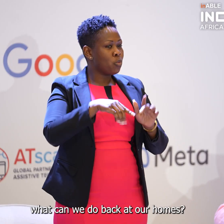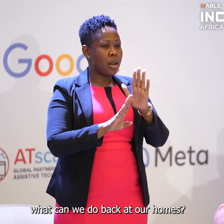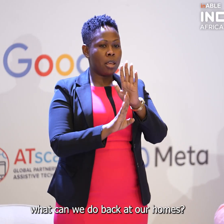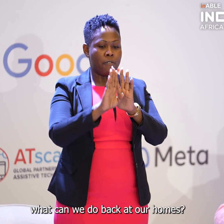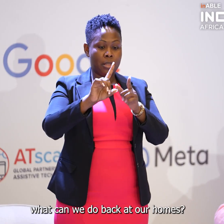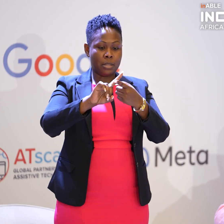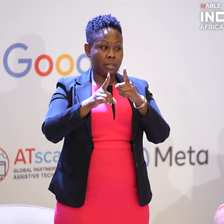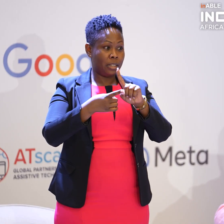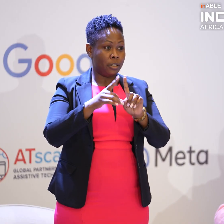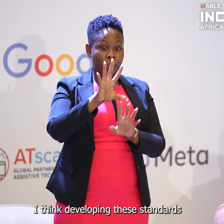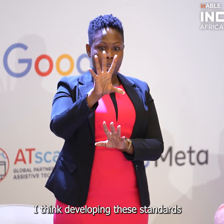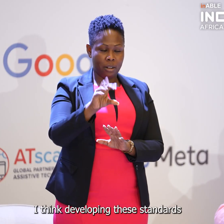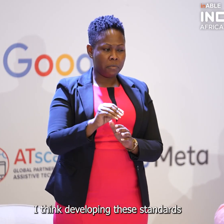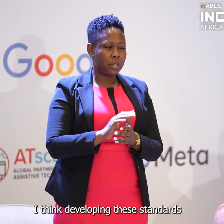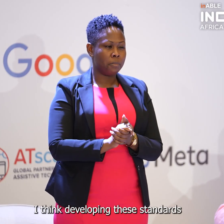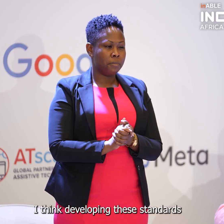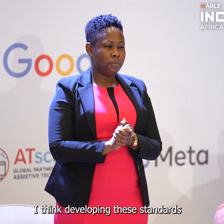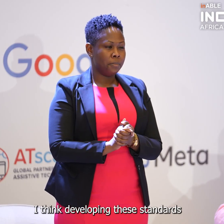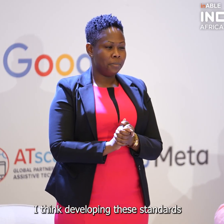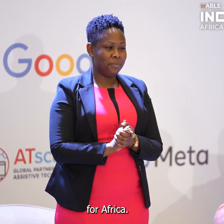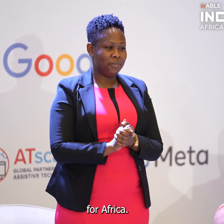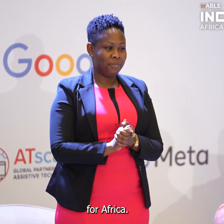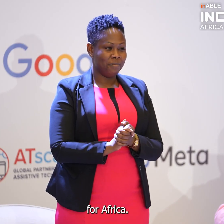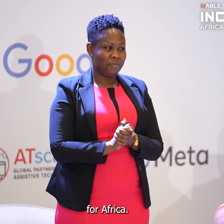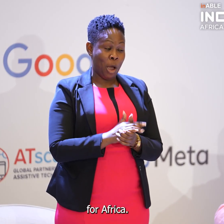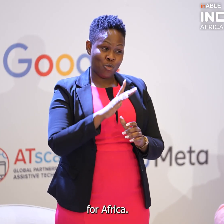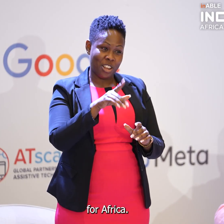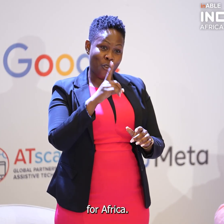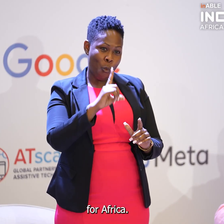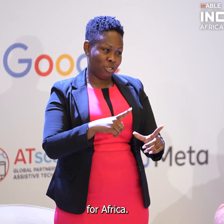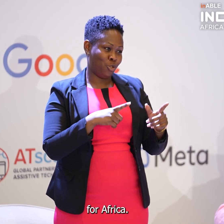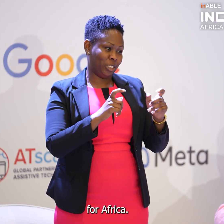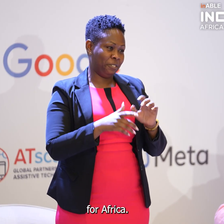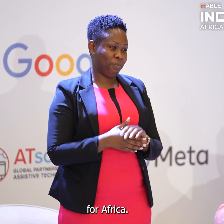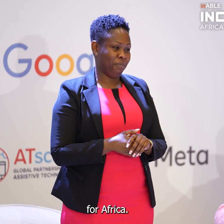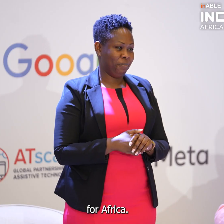homes? I think developing these standards for Africa